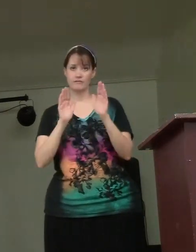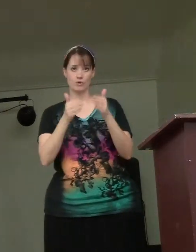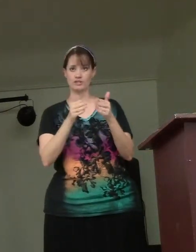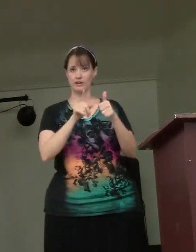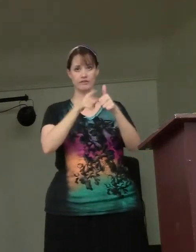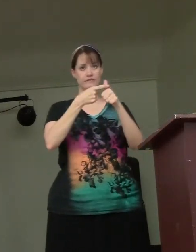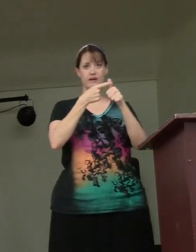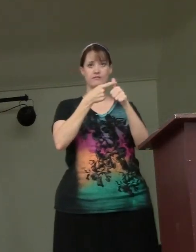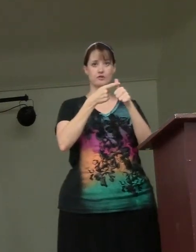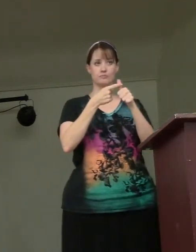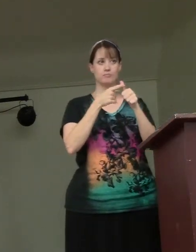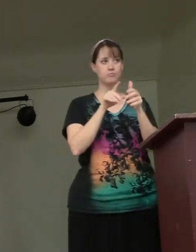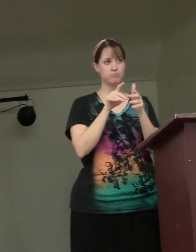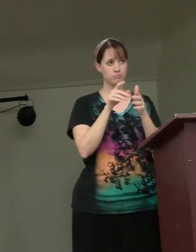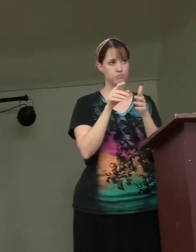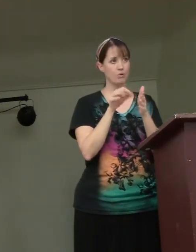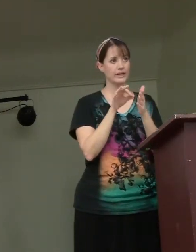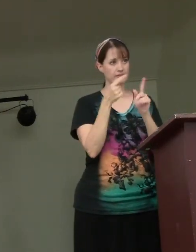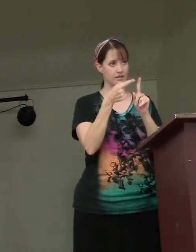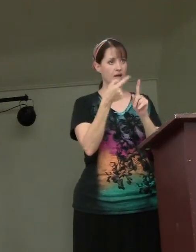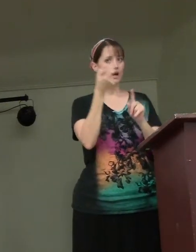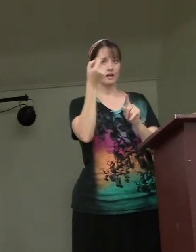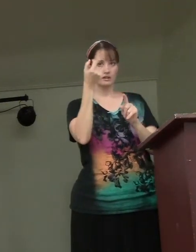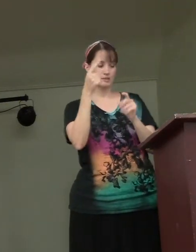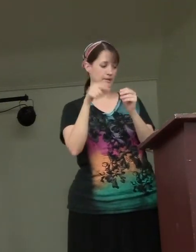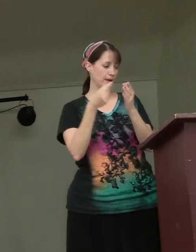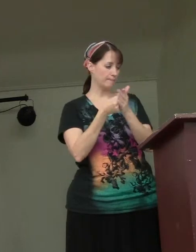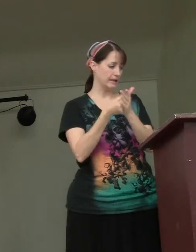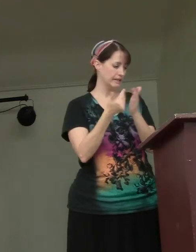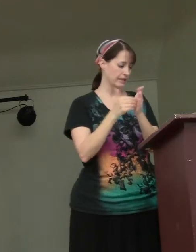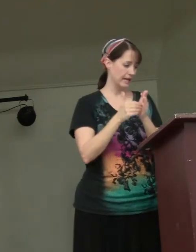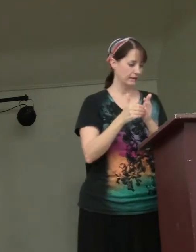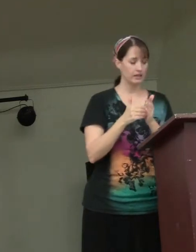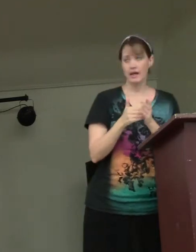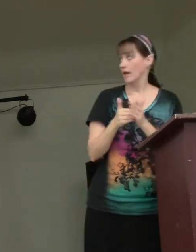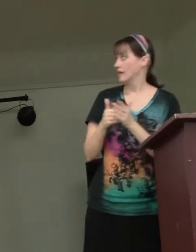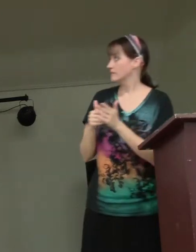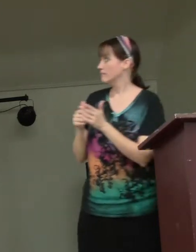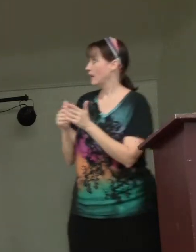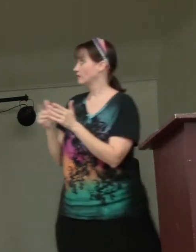focus on it for the very first point, a little bit about money again. And